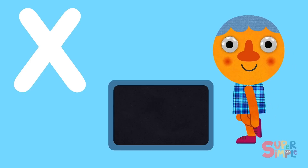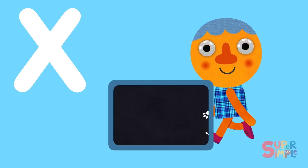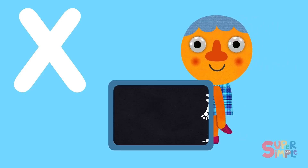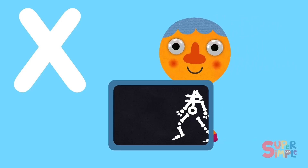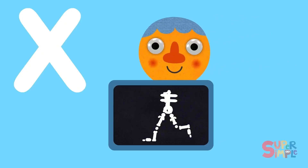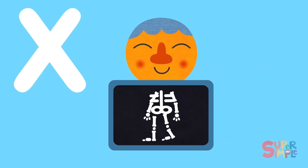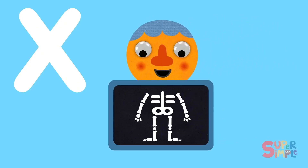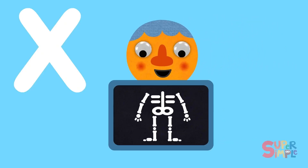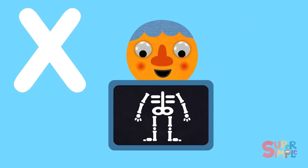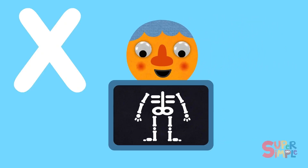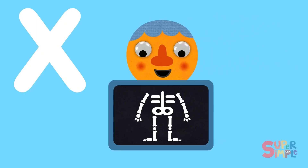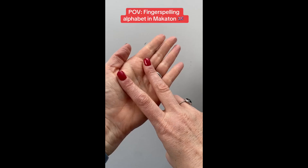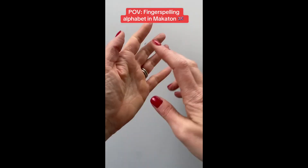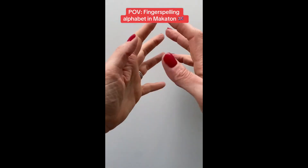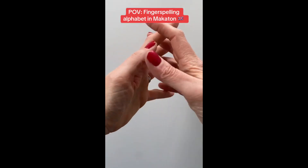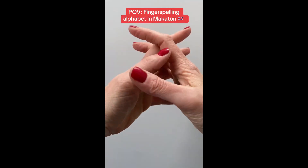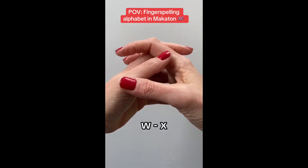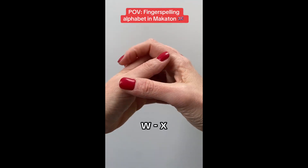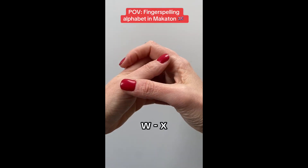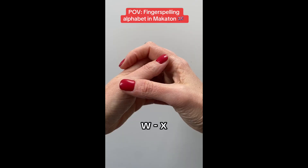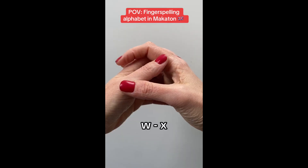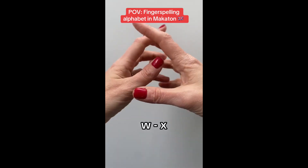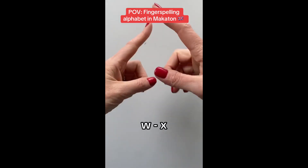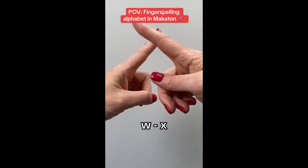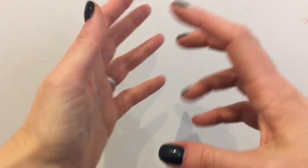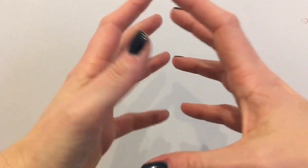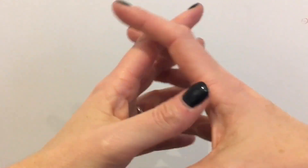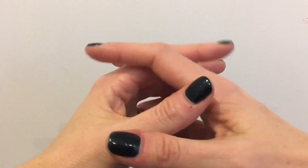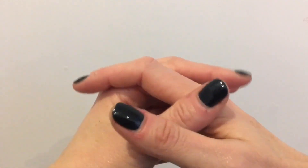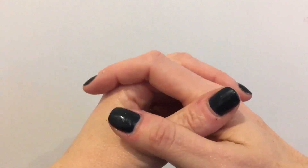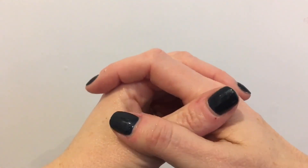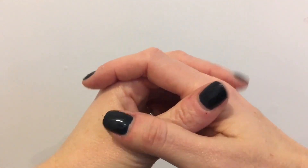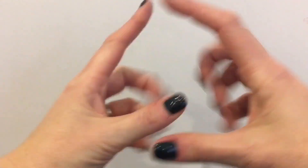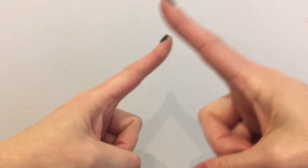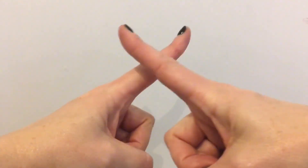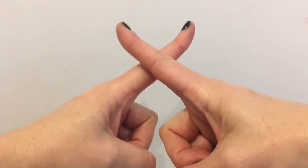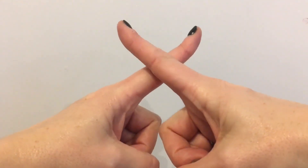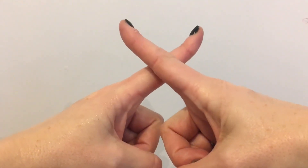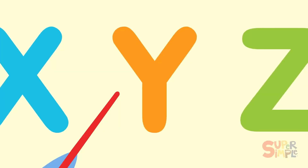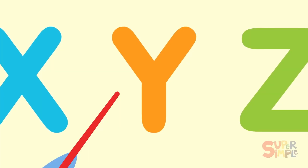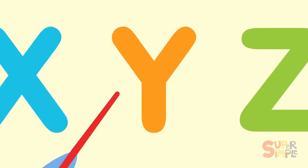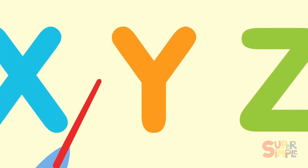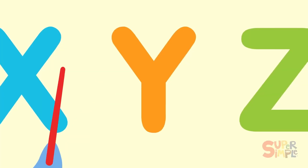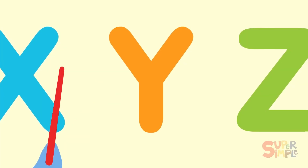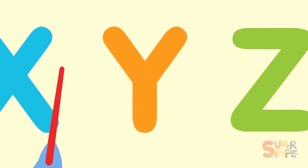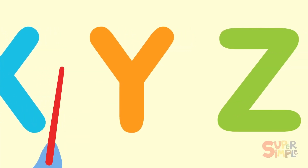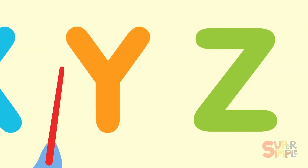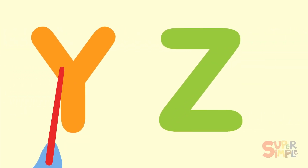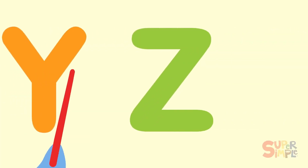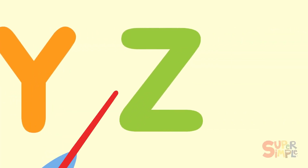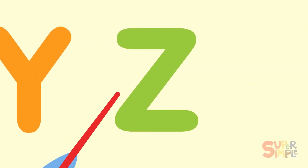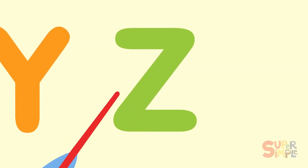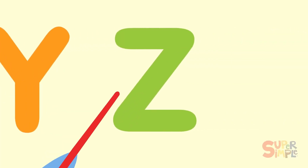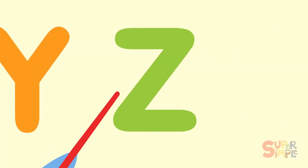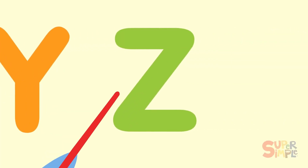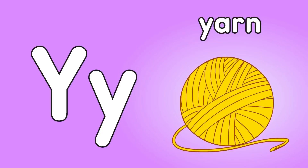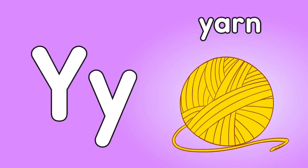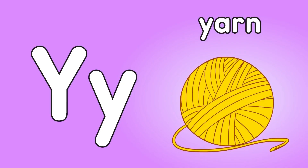X is for X-ray. W, W, X, I, N,